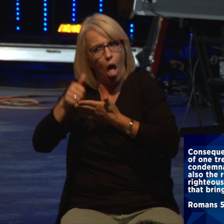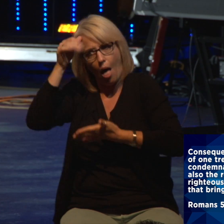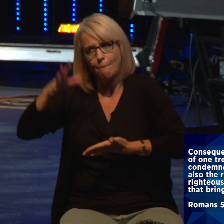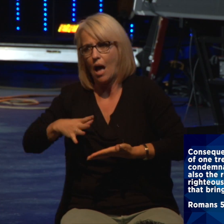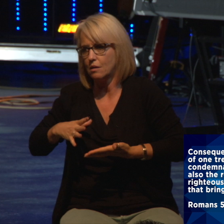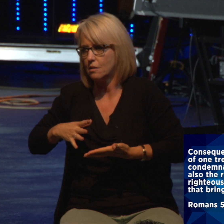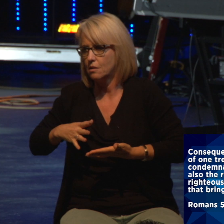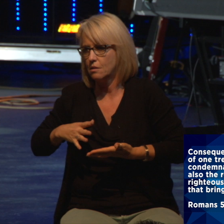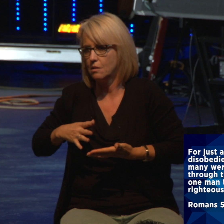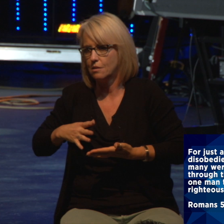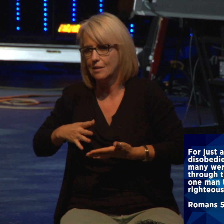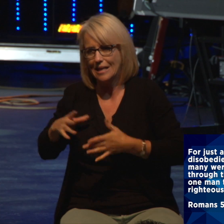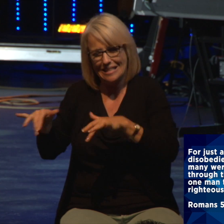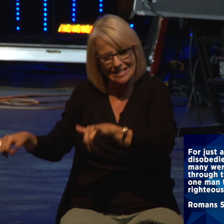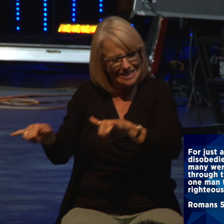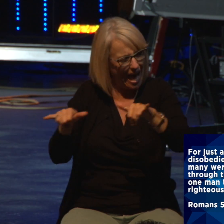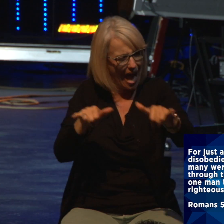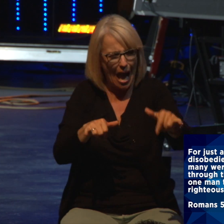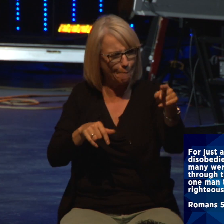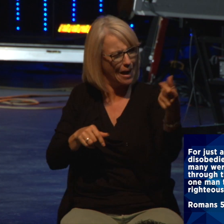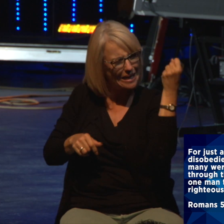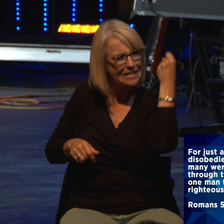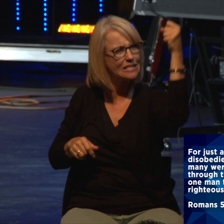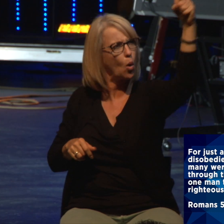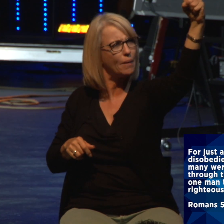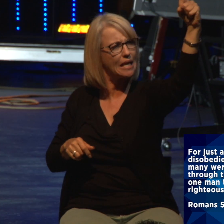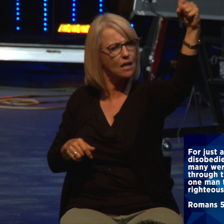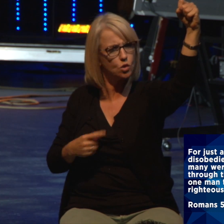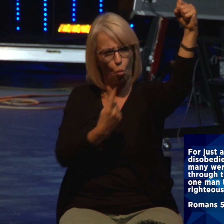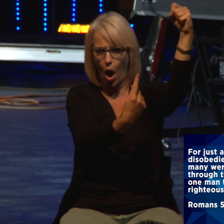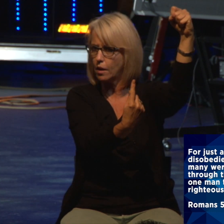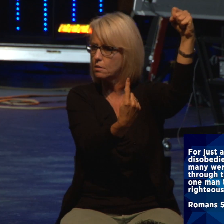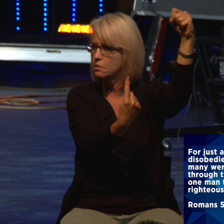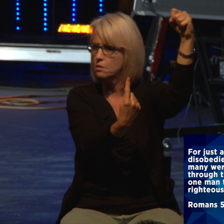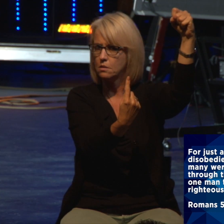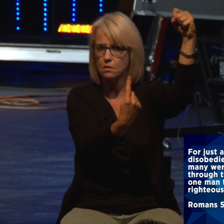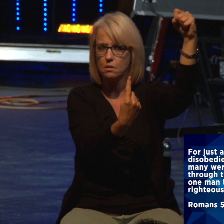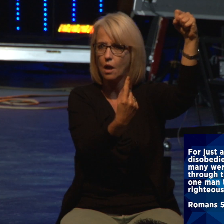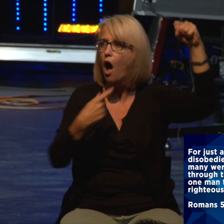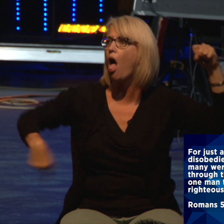For just as through the disobedience of the one man the many were made sinners